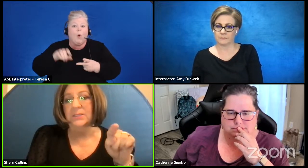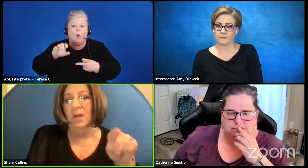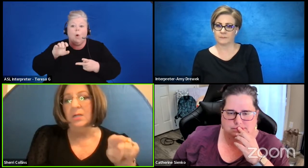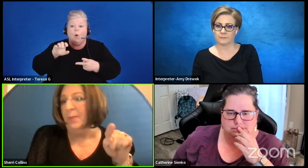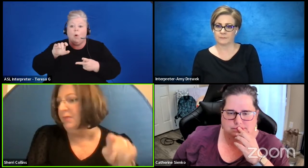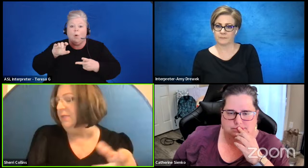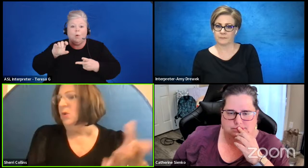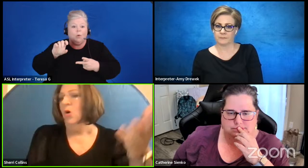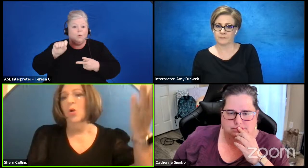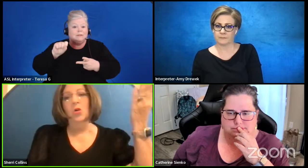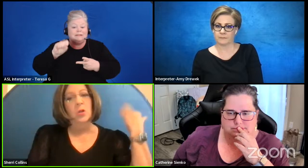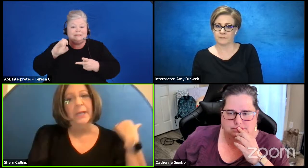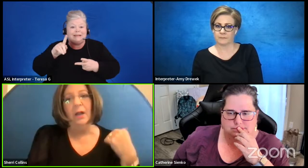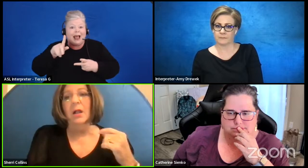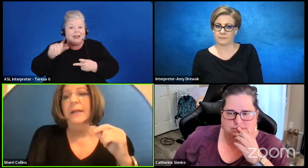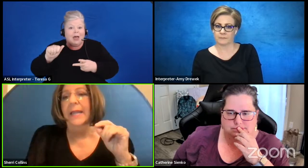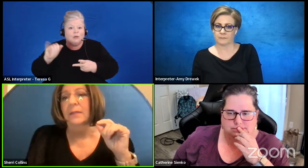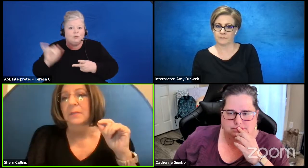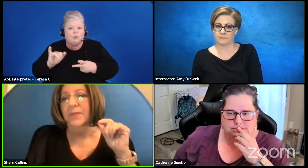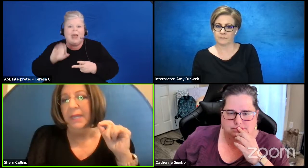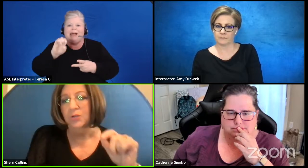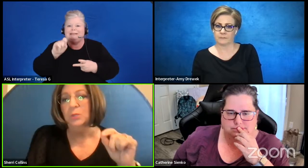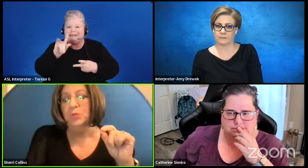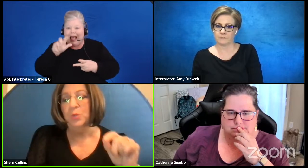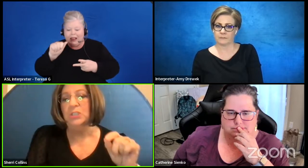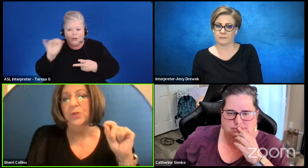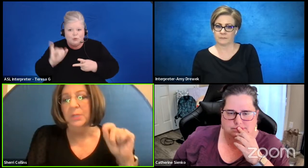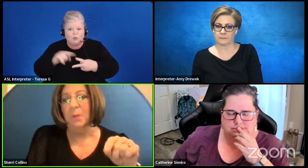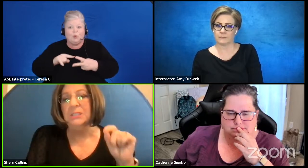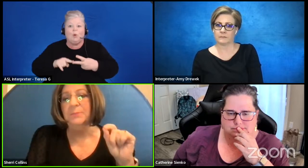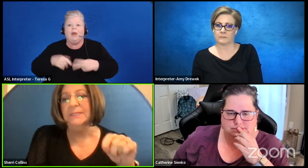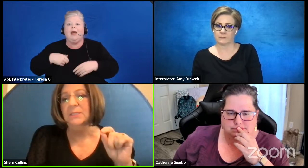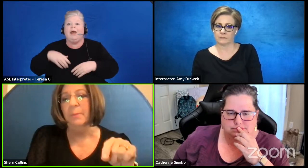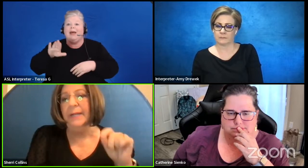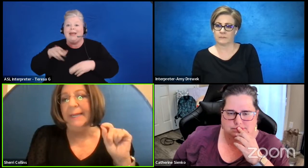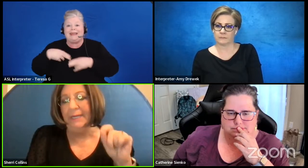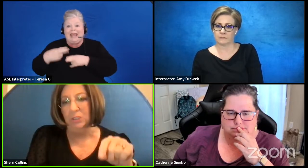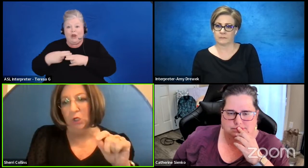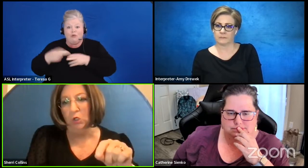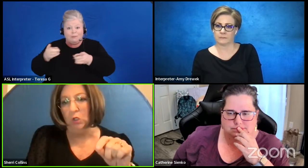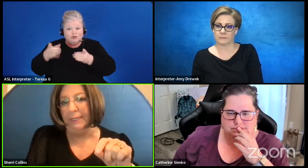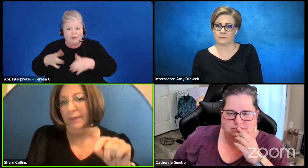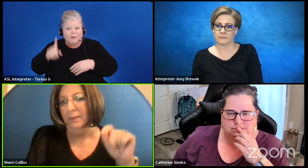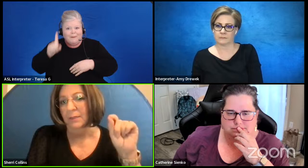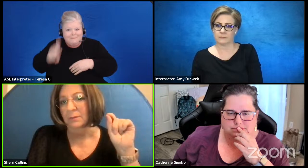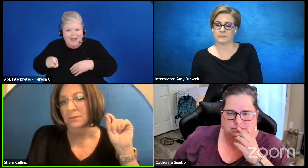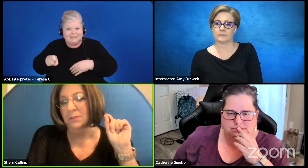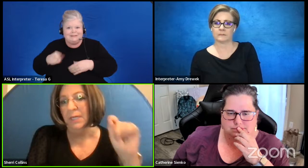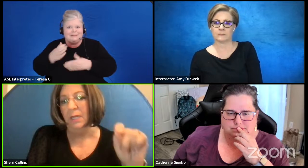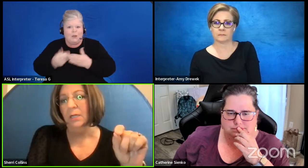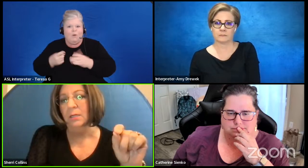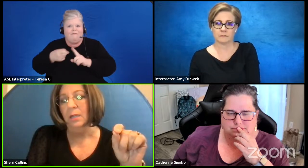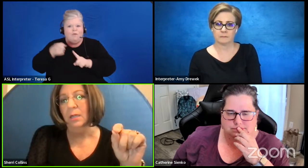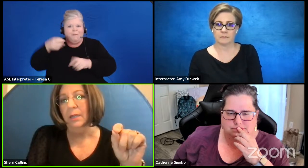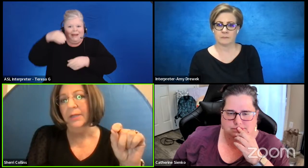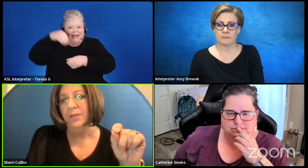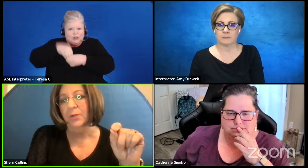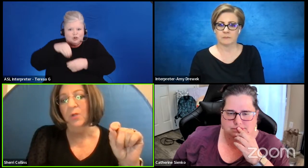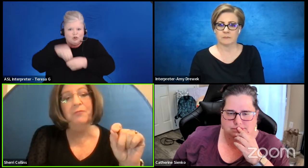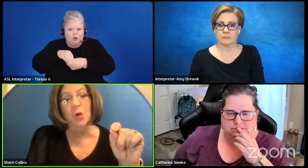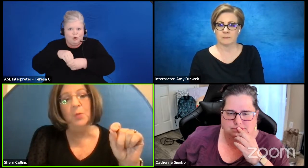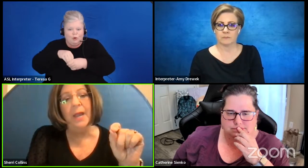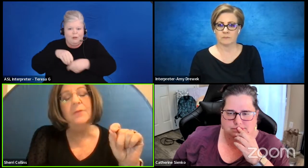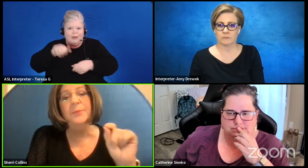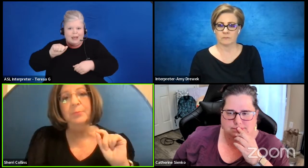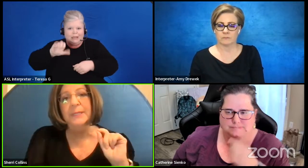and I talked about this early on. The interim director must be somebody internally. Stella, can